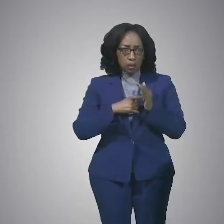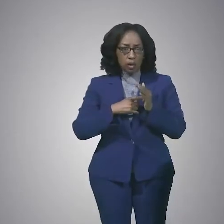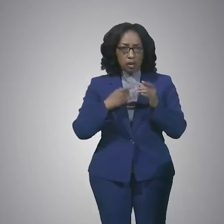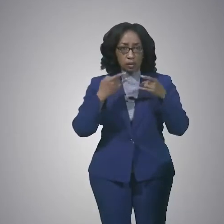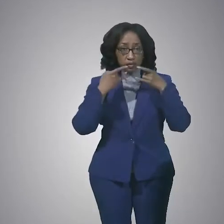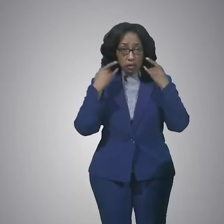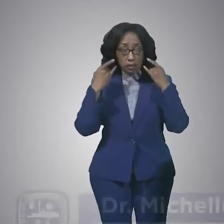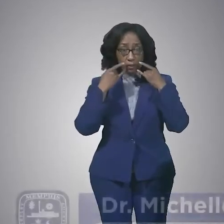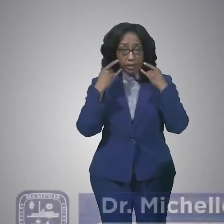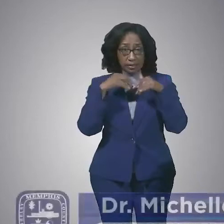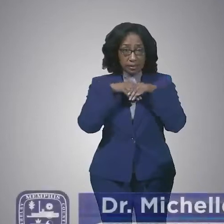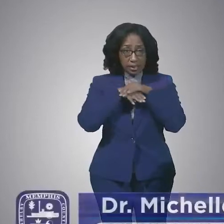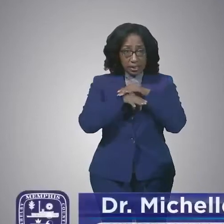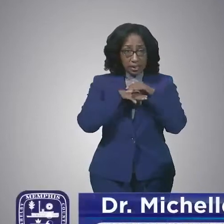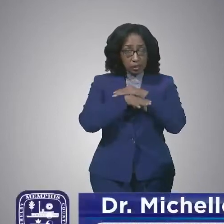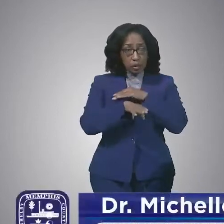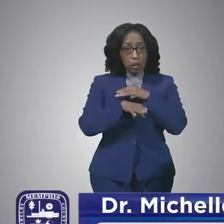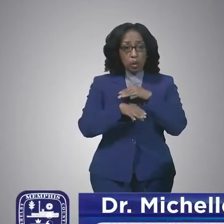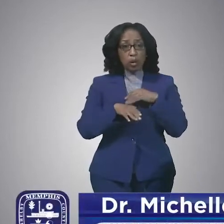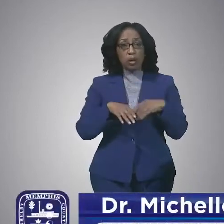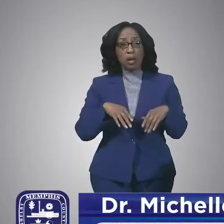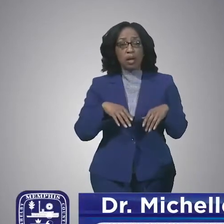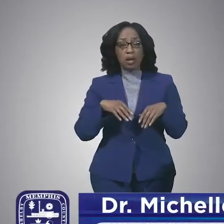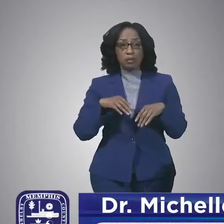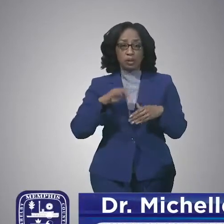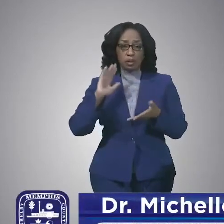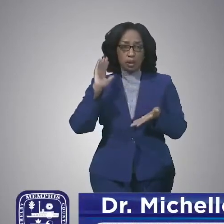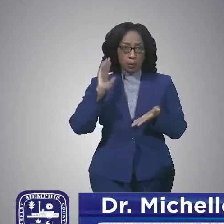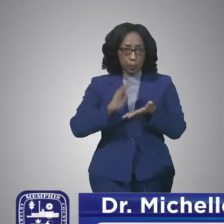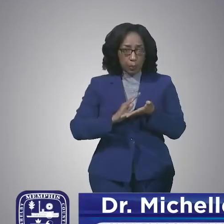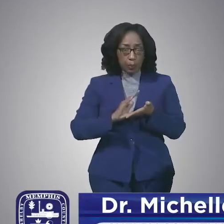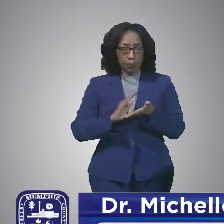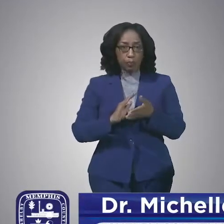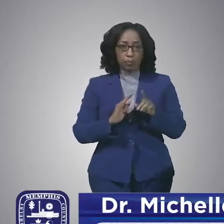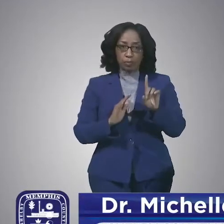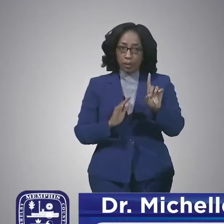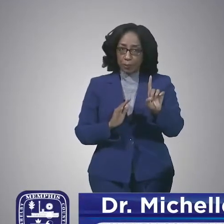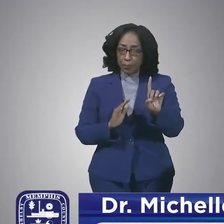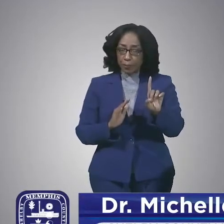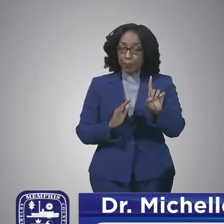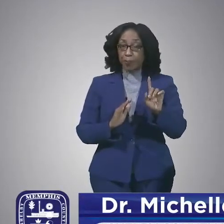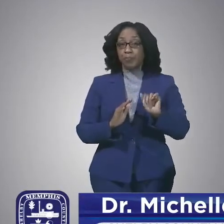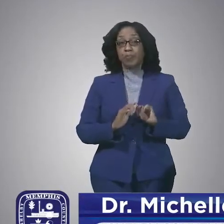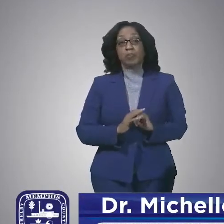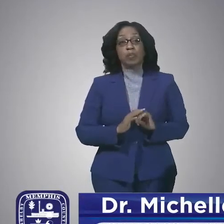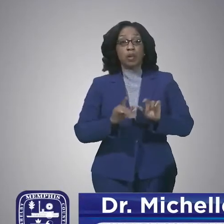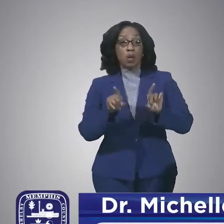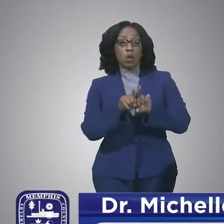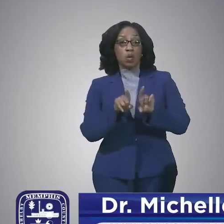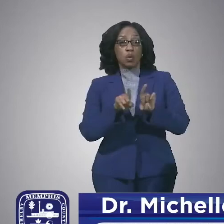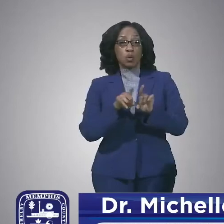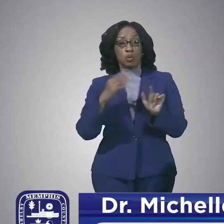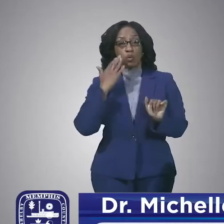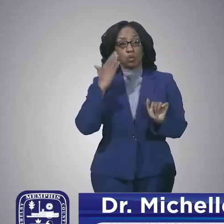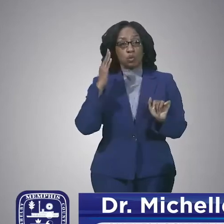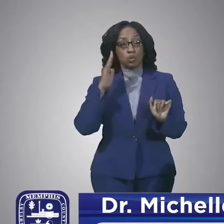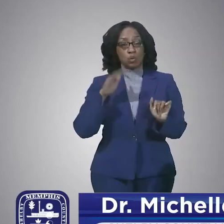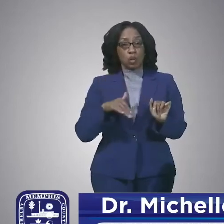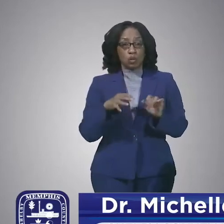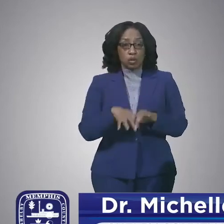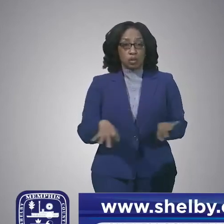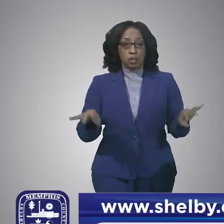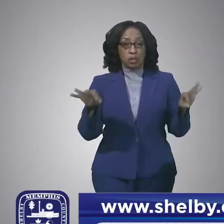is indoor public spaces and masking. Now, with that said, we also know that you